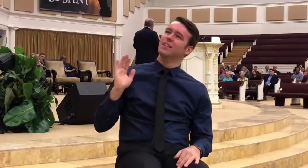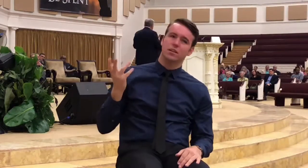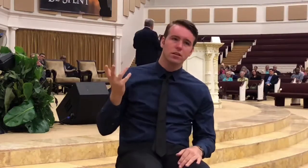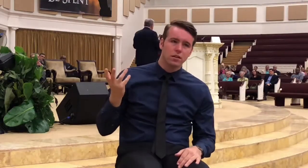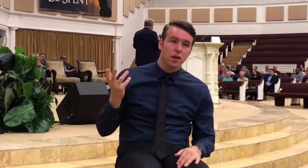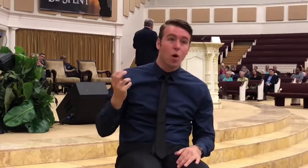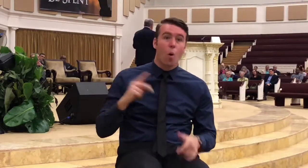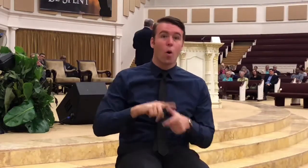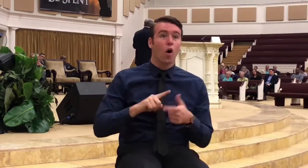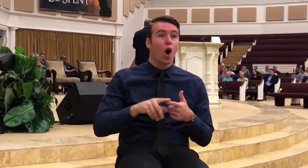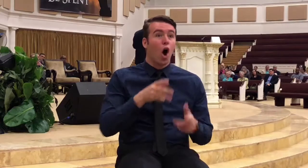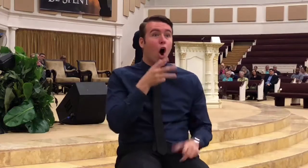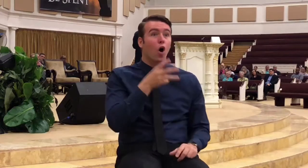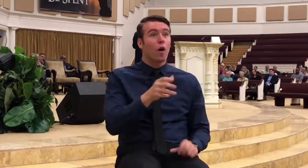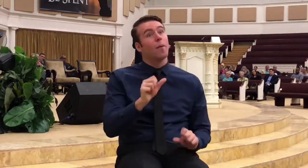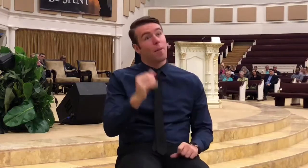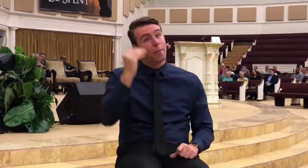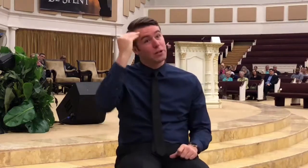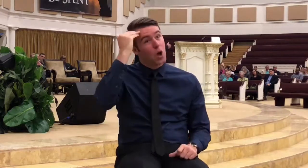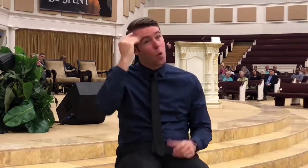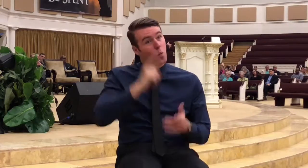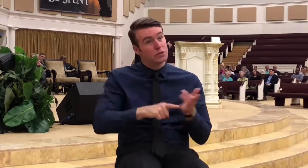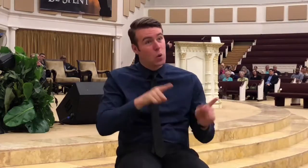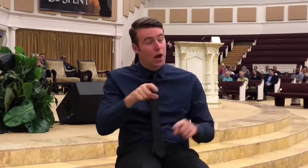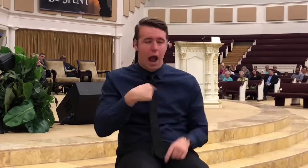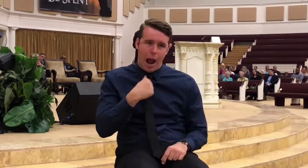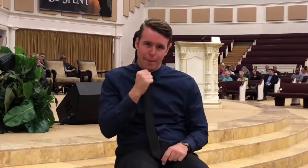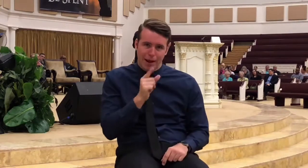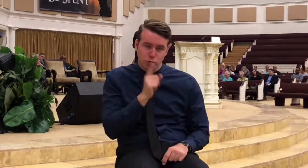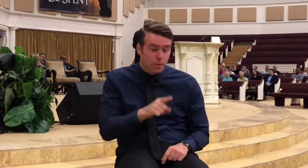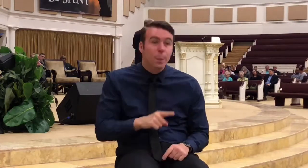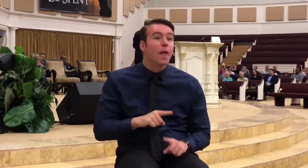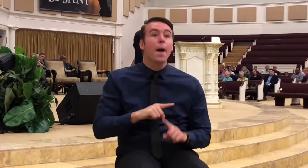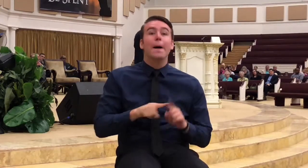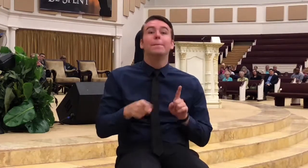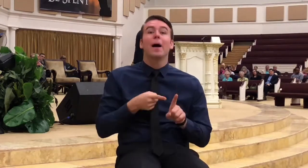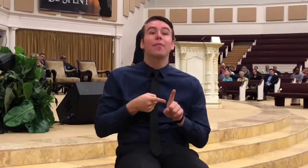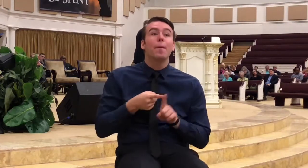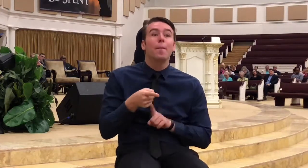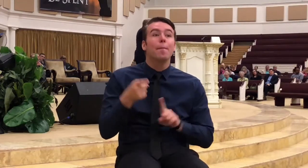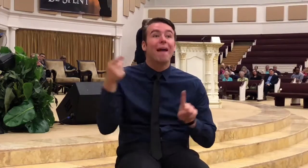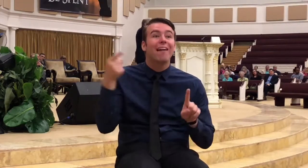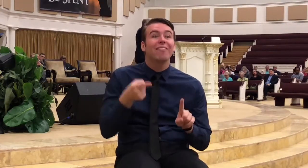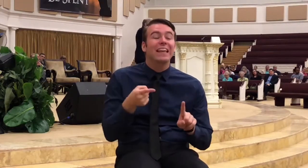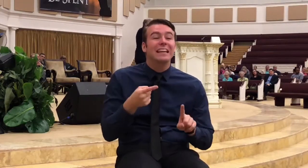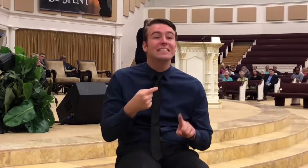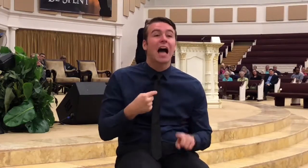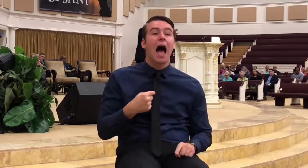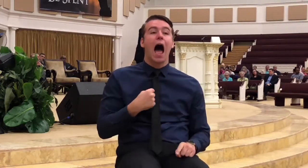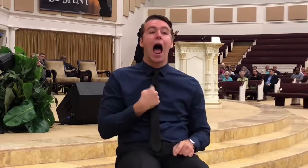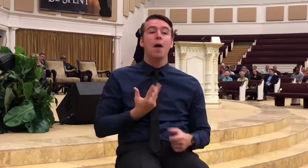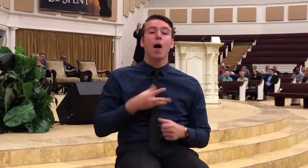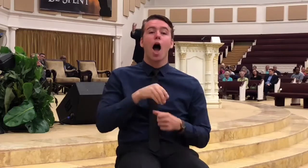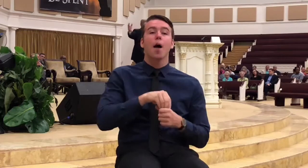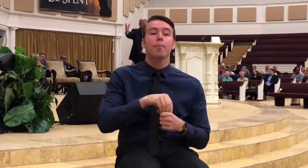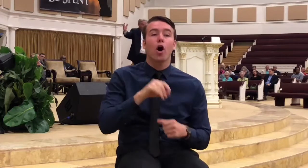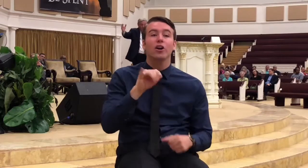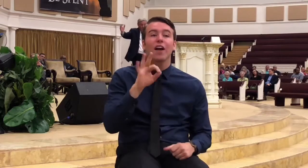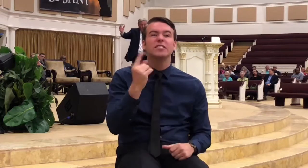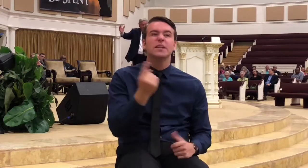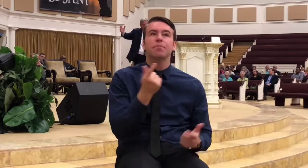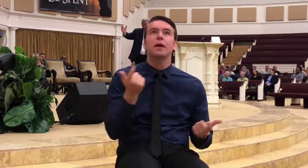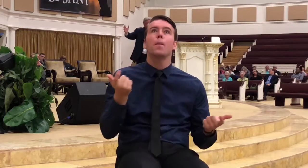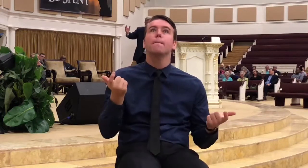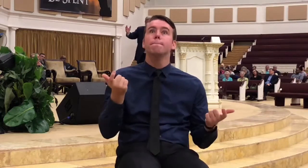one, grandma may know what's going on, I'm not sure. But the main thing is that I am part of something